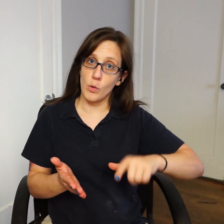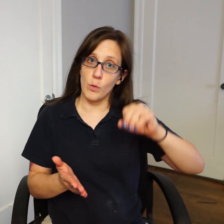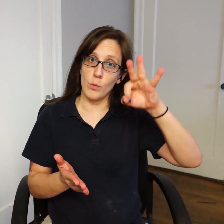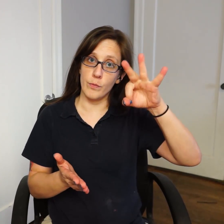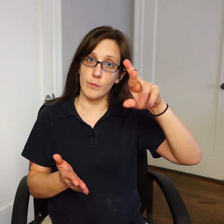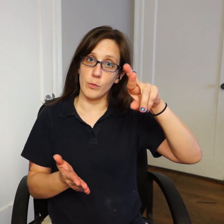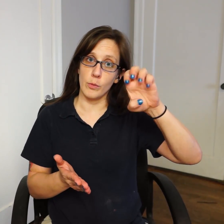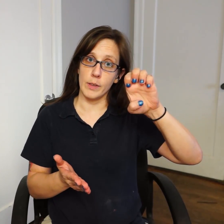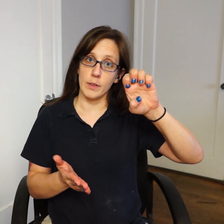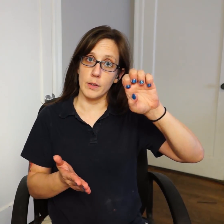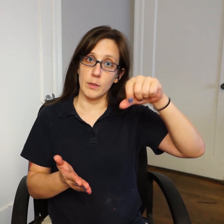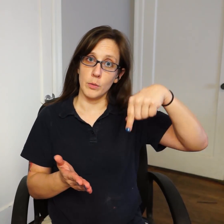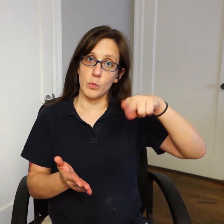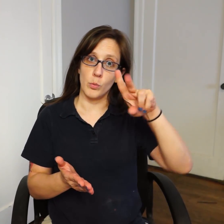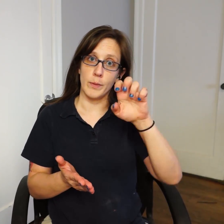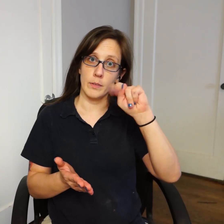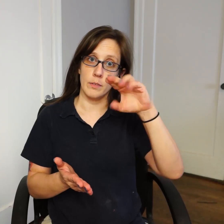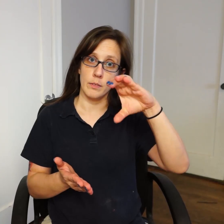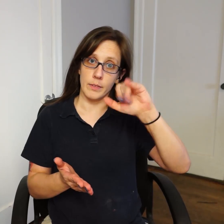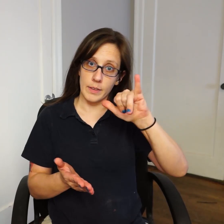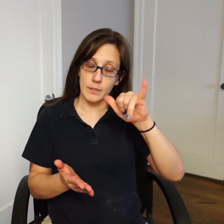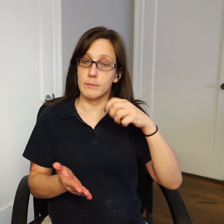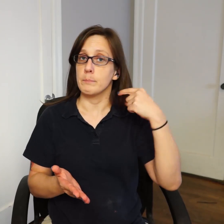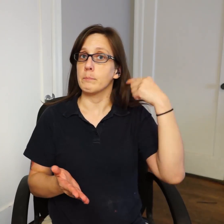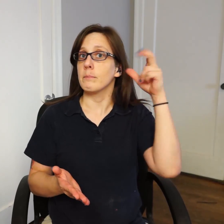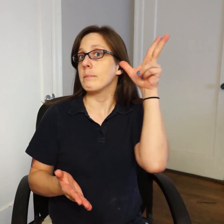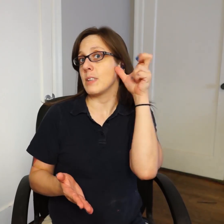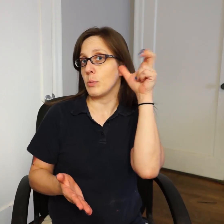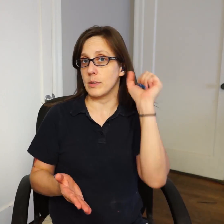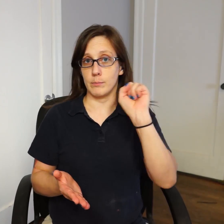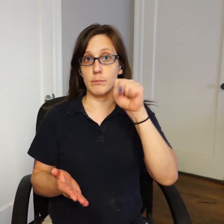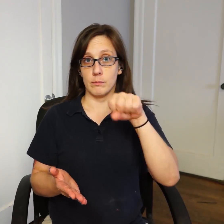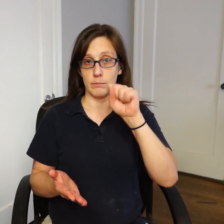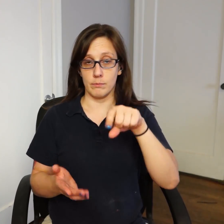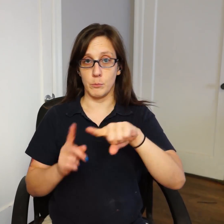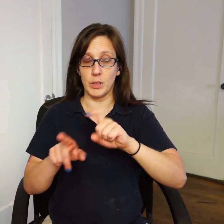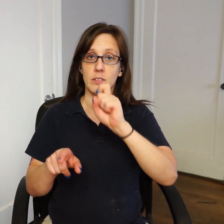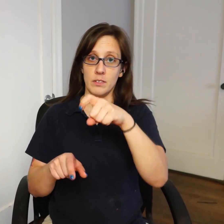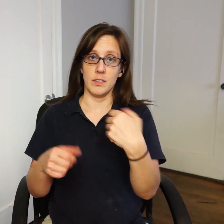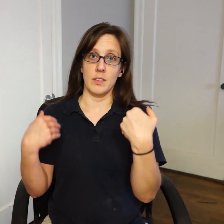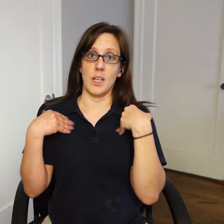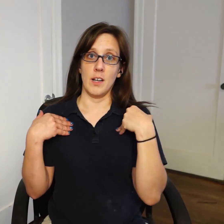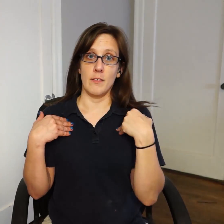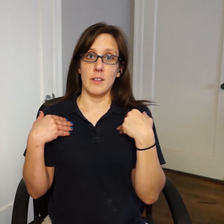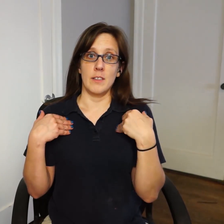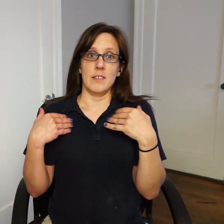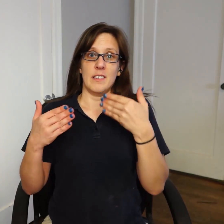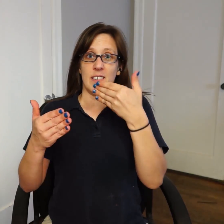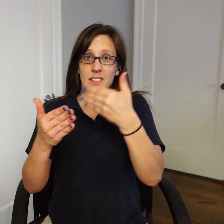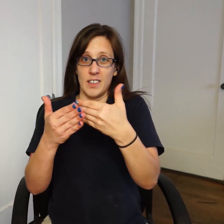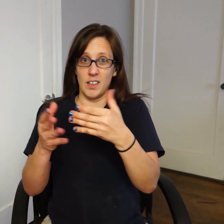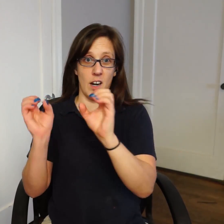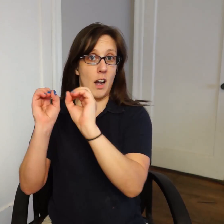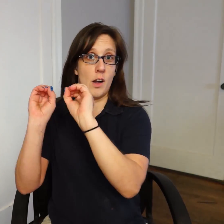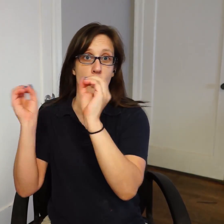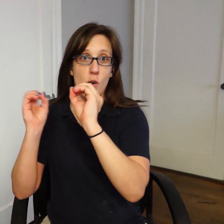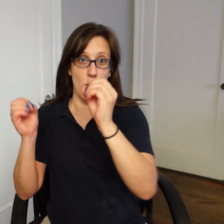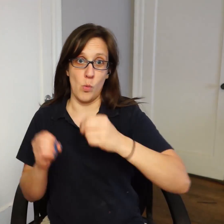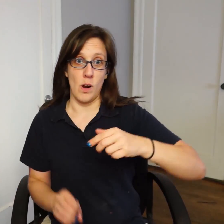And you can have some remaining low frequency hearing, but you need to have